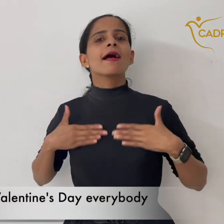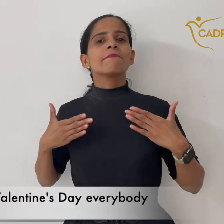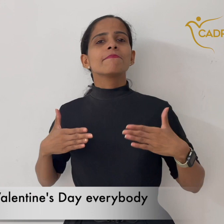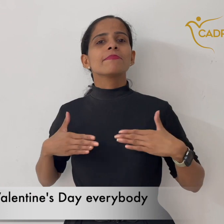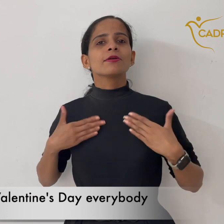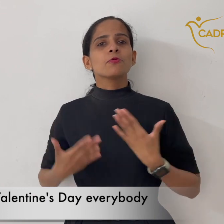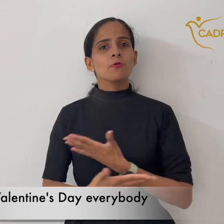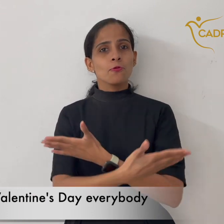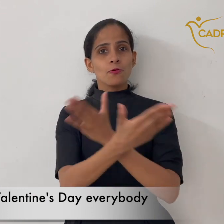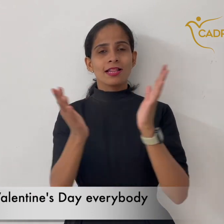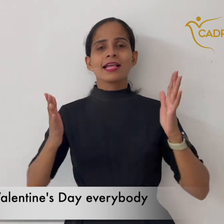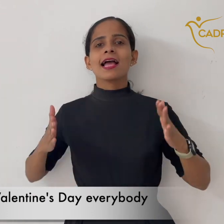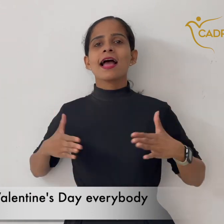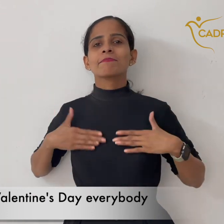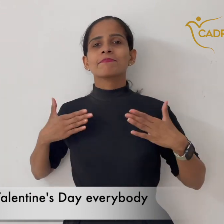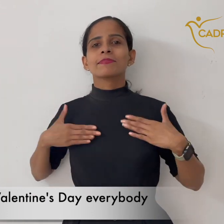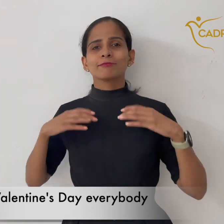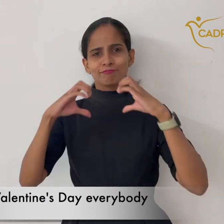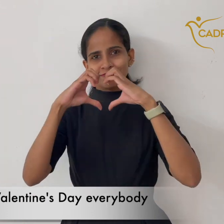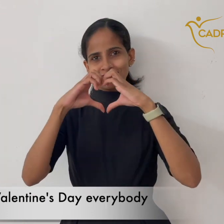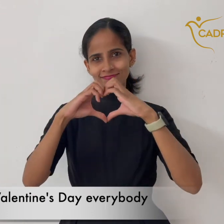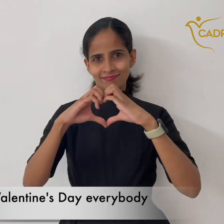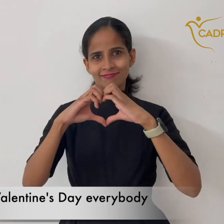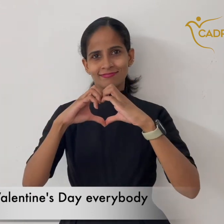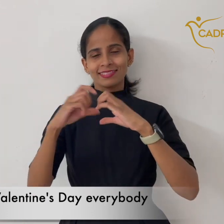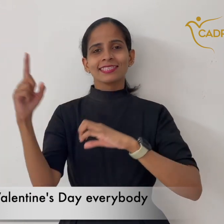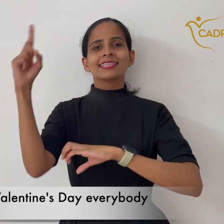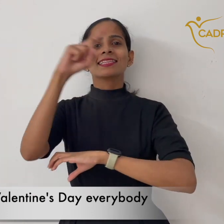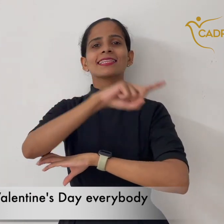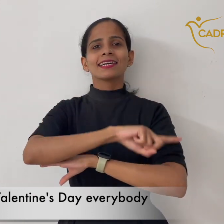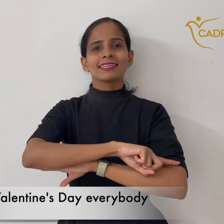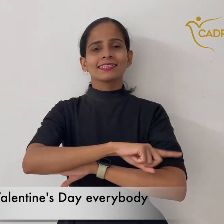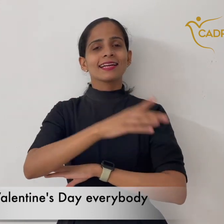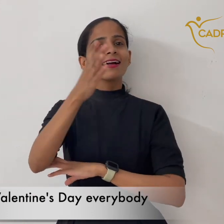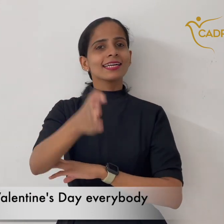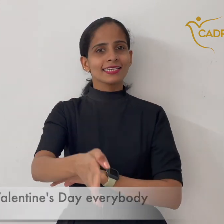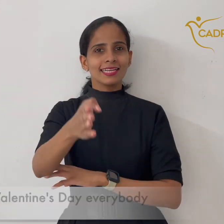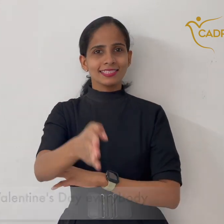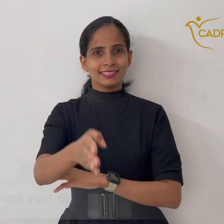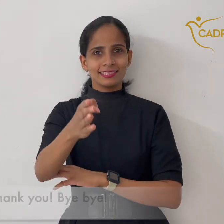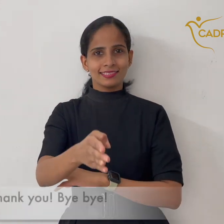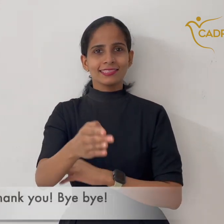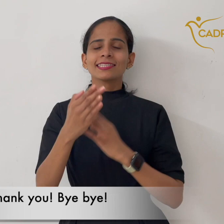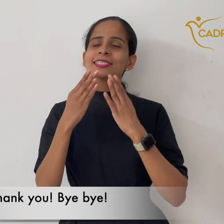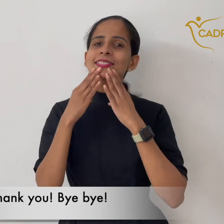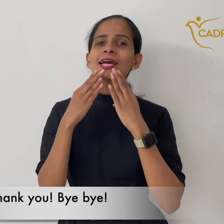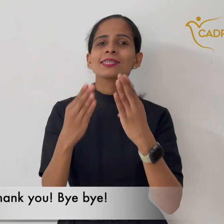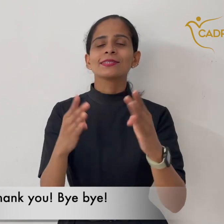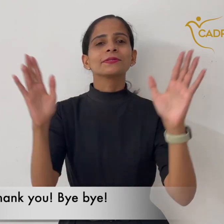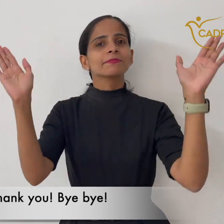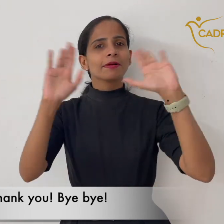Happy Valentine's Day, everybody. Thank you. Bye-bye.